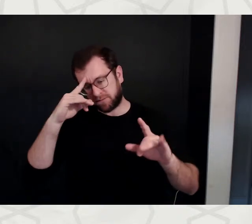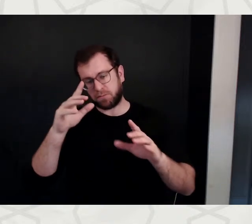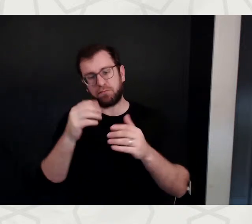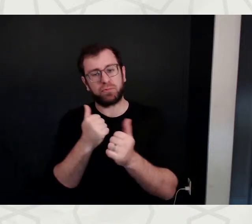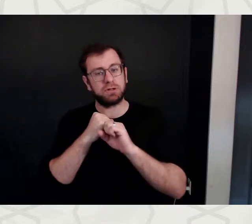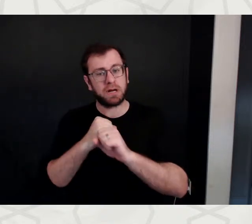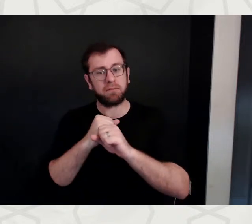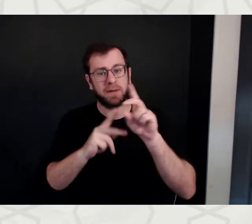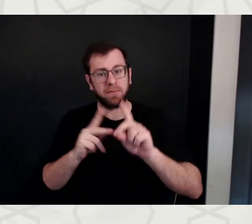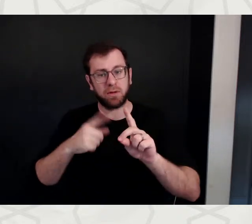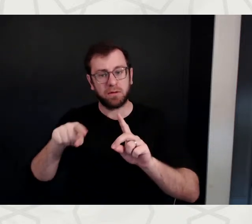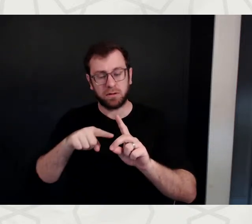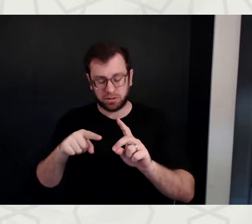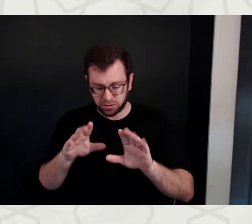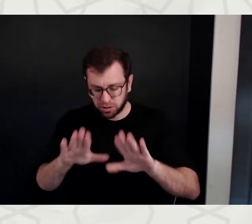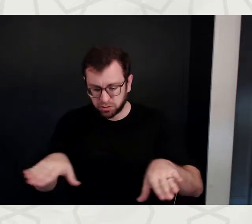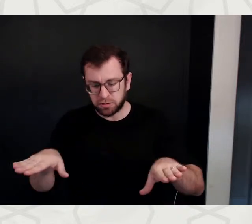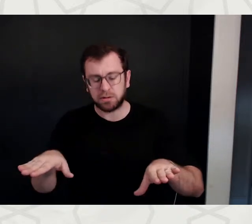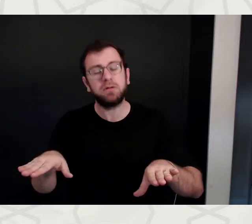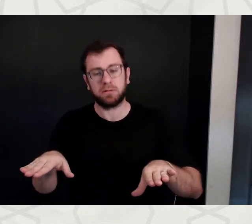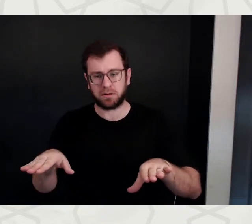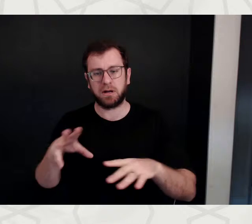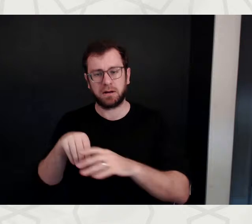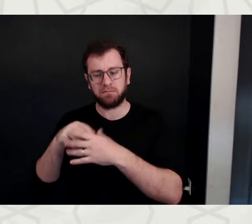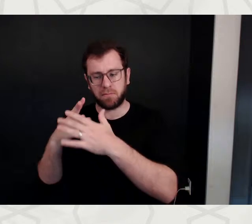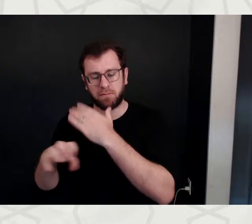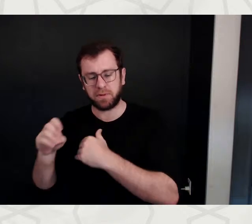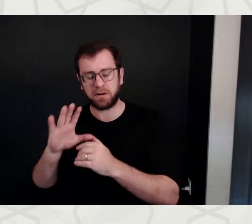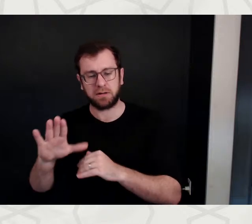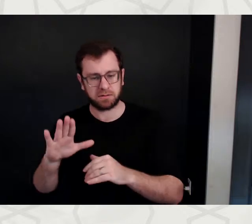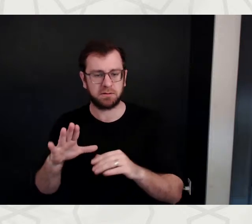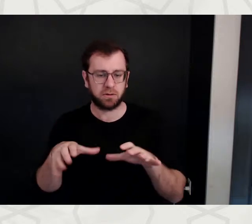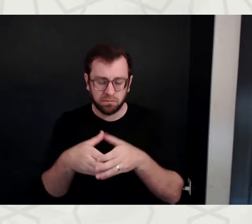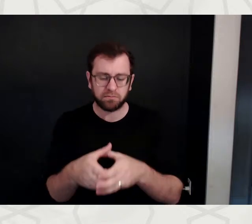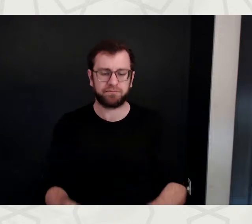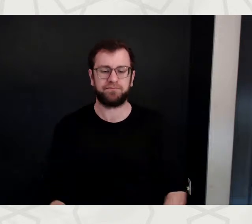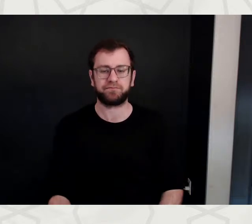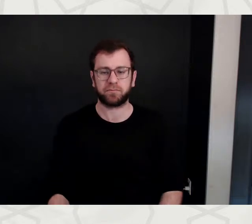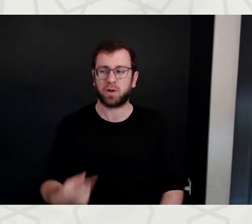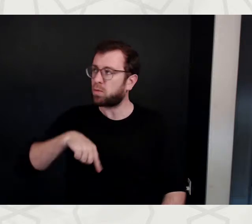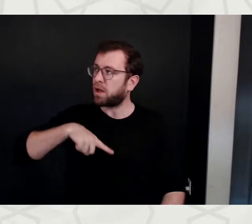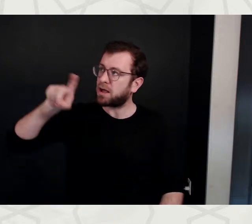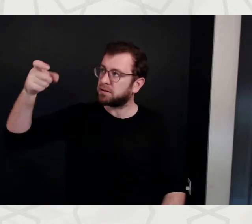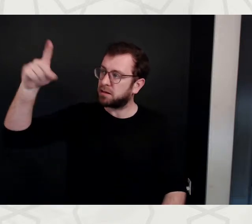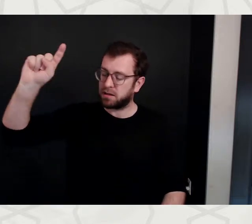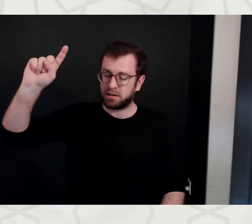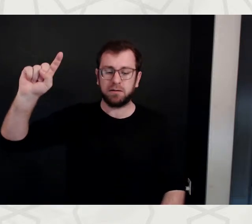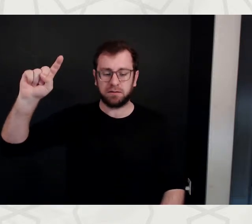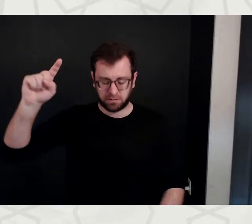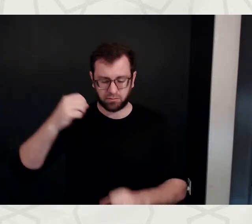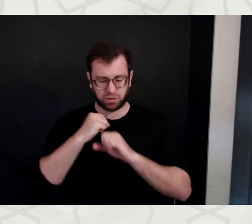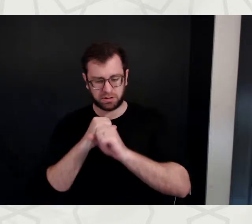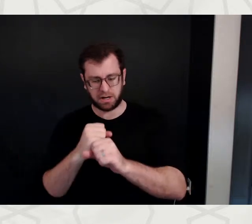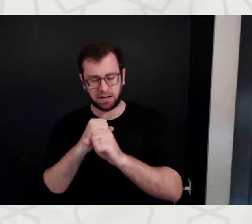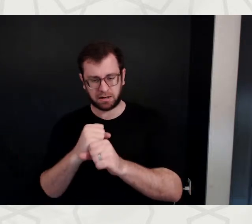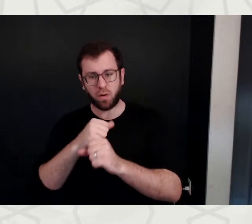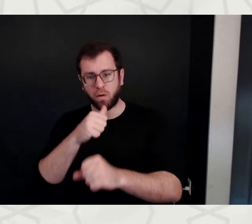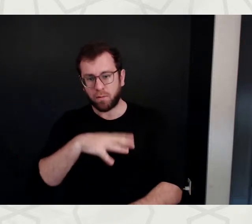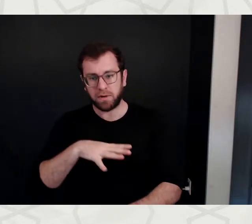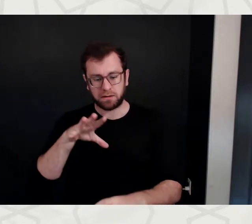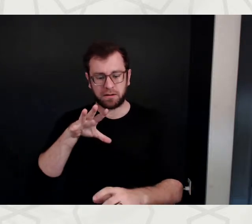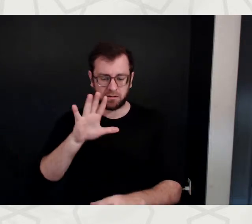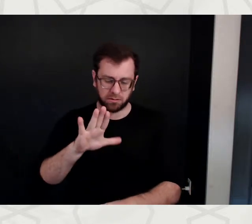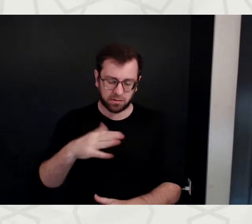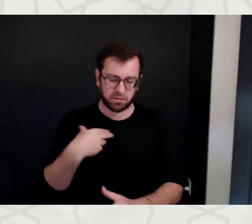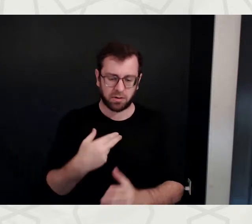of the Ummah of Muhammad sallallahu alayhi wa sallam. We ask Allah subhanahu wa ta'ala to protect the dignity of the women of the Ummah of Muhammad sallallahu alayhi